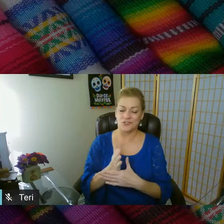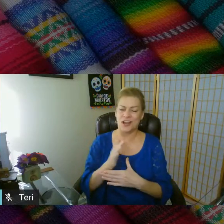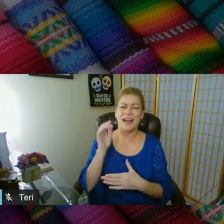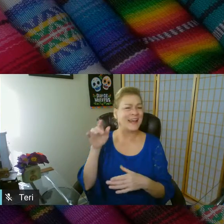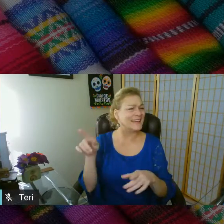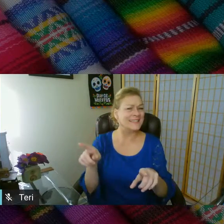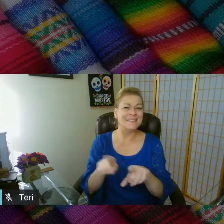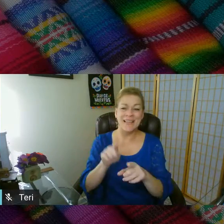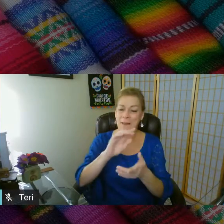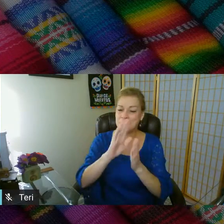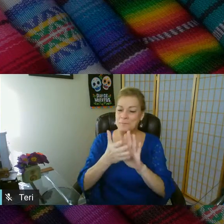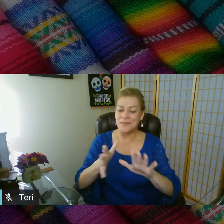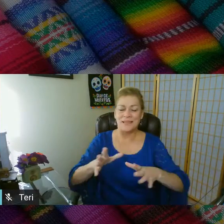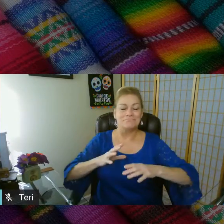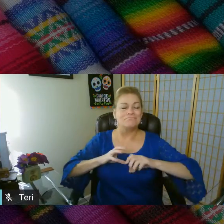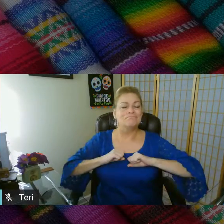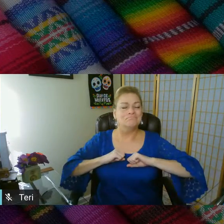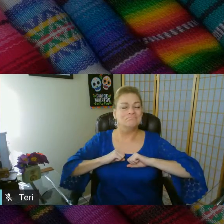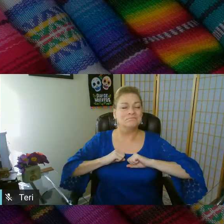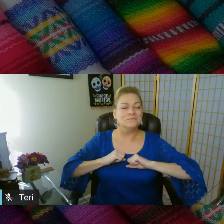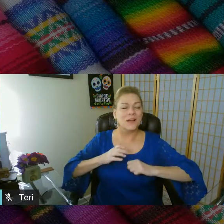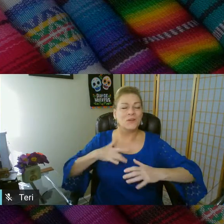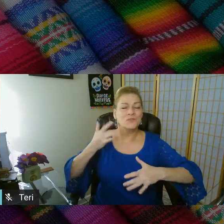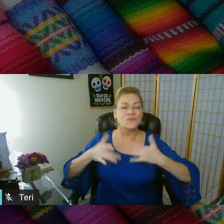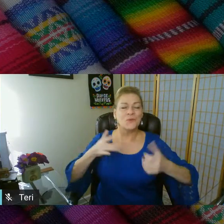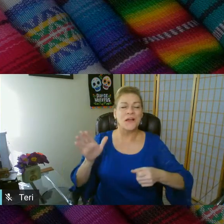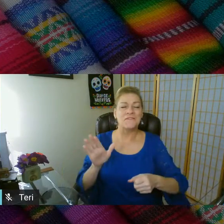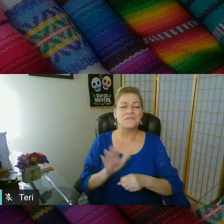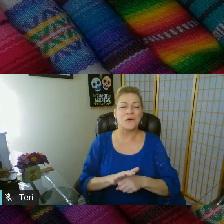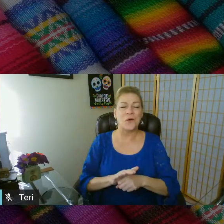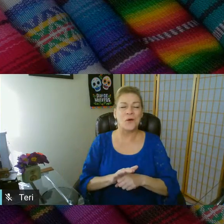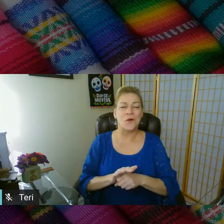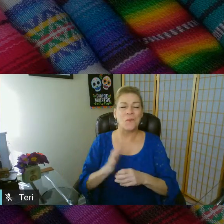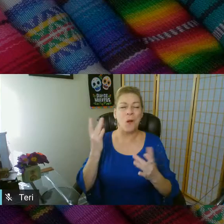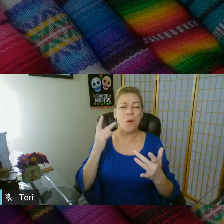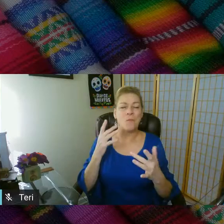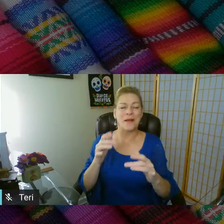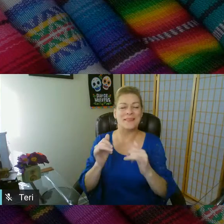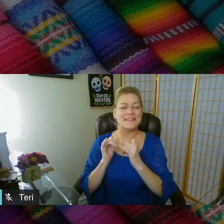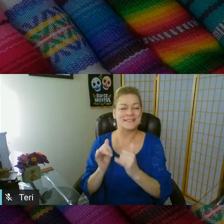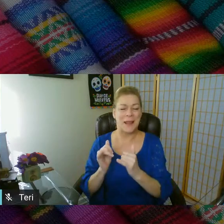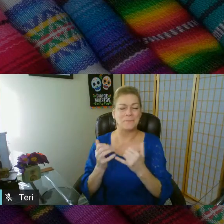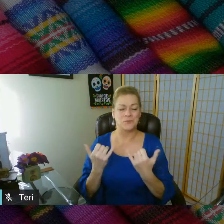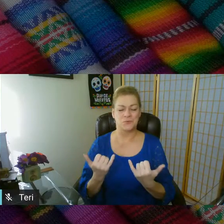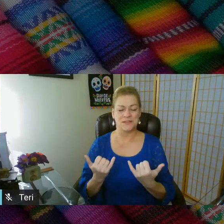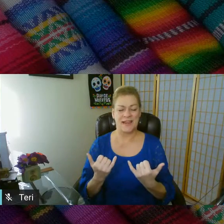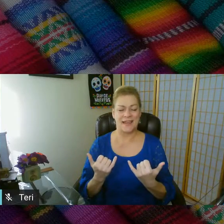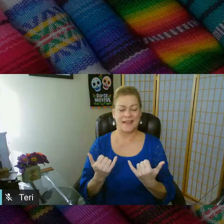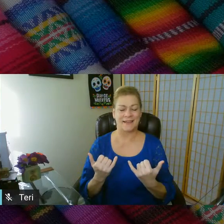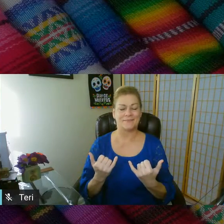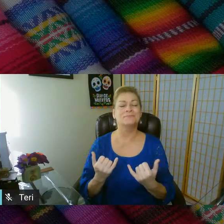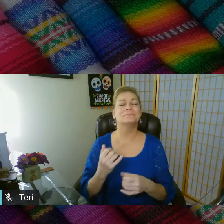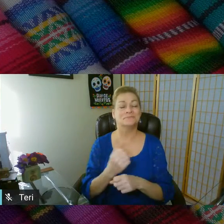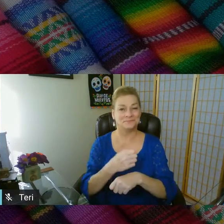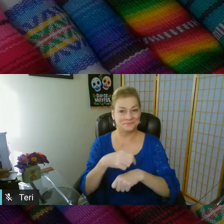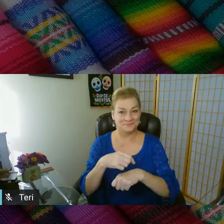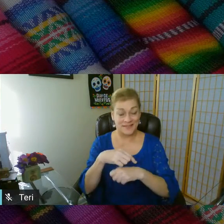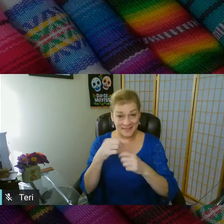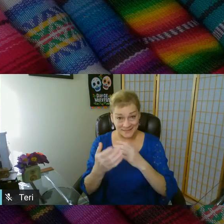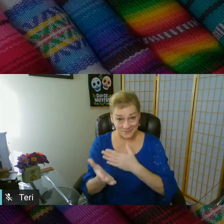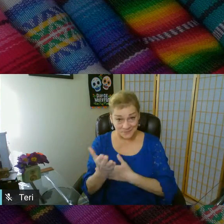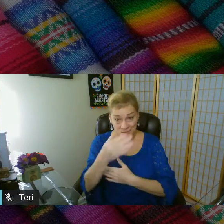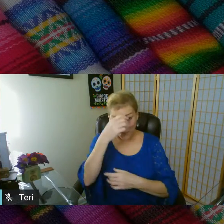in a joyful time and a joy-filled time as we take some time this morning to call our ancestors, to remember